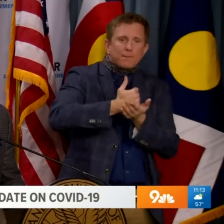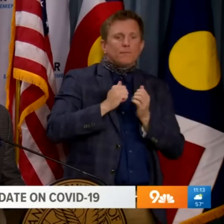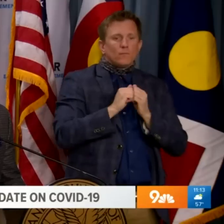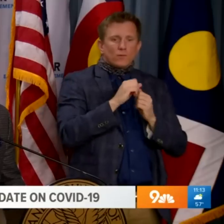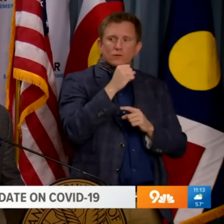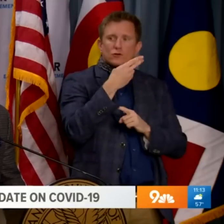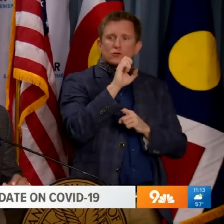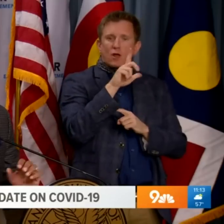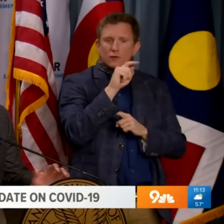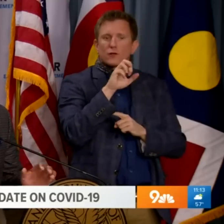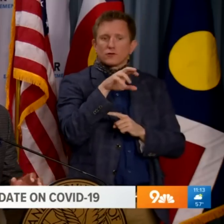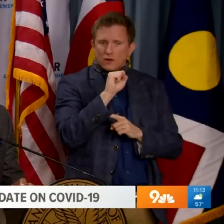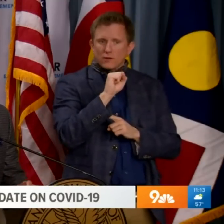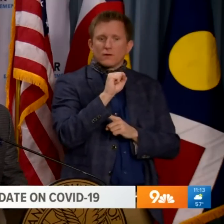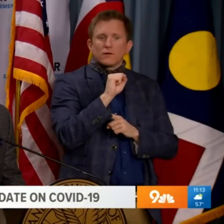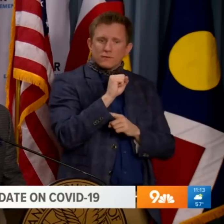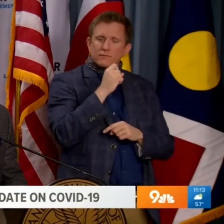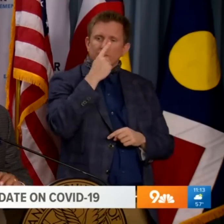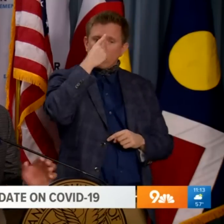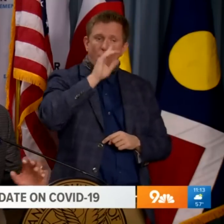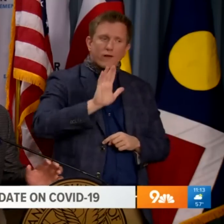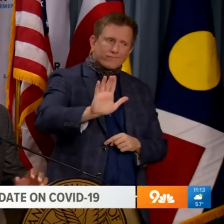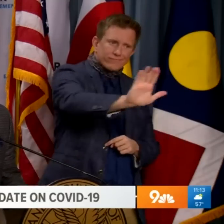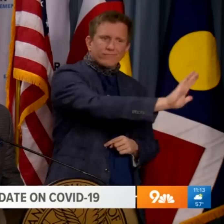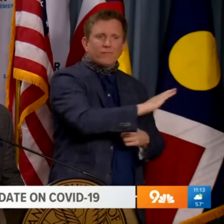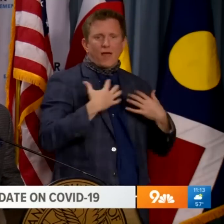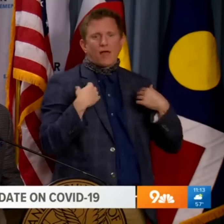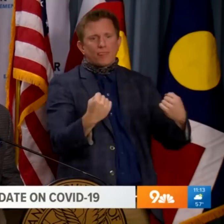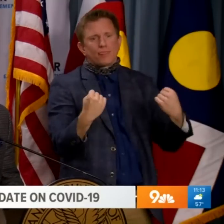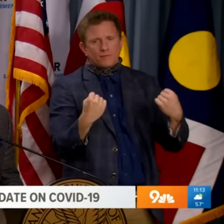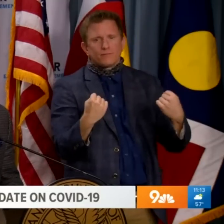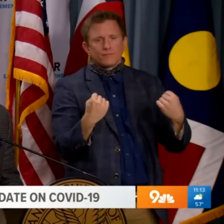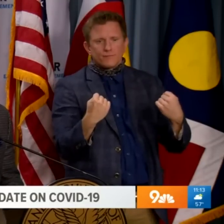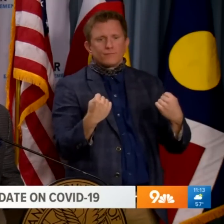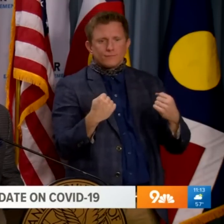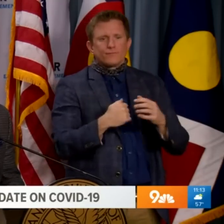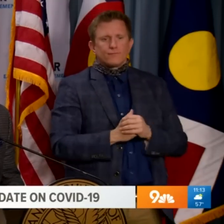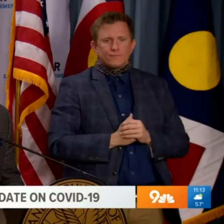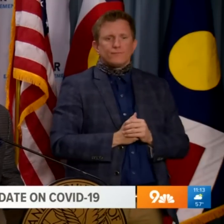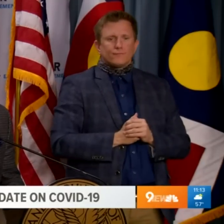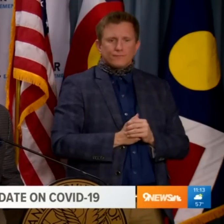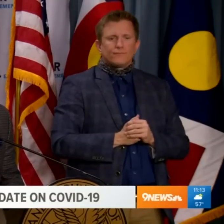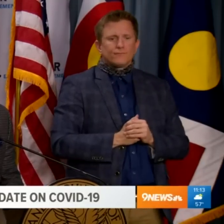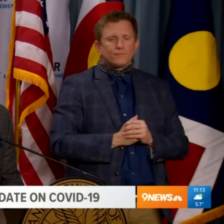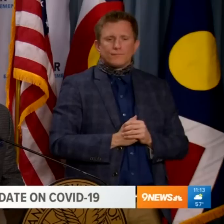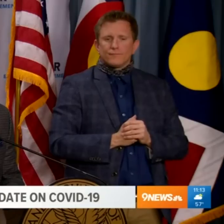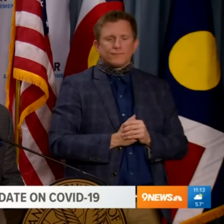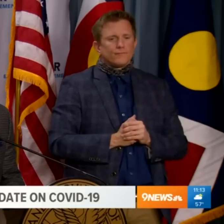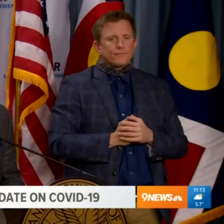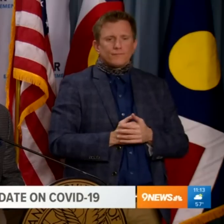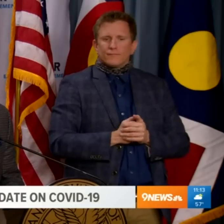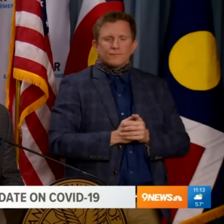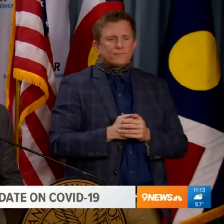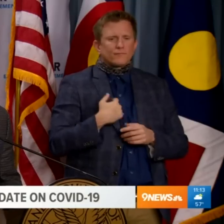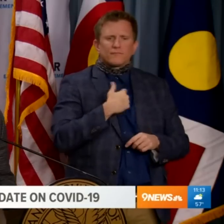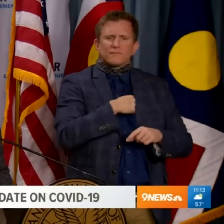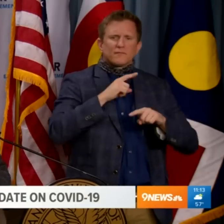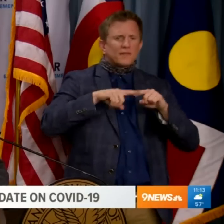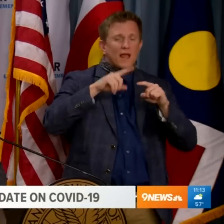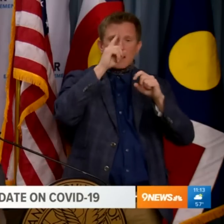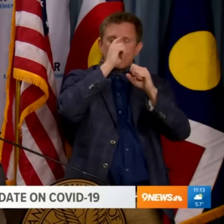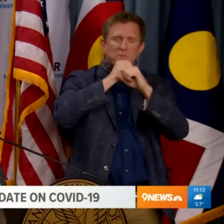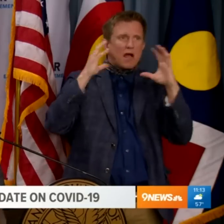relieve pressure on our shelter system so our providers can provide more physical distancing in facilities. Again,